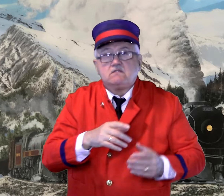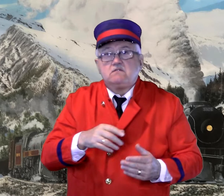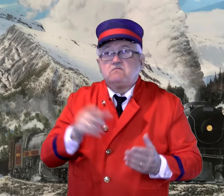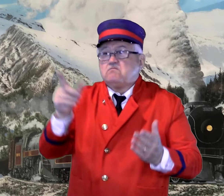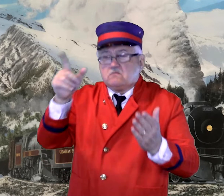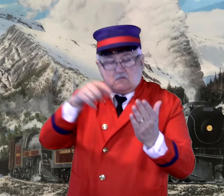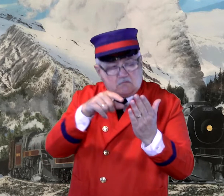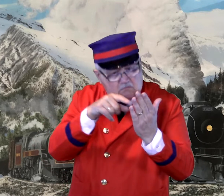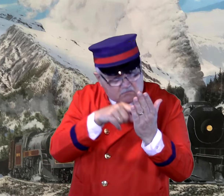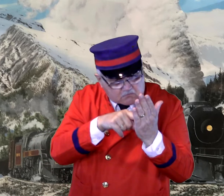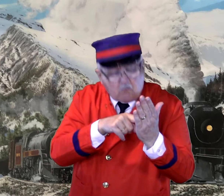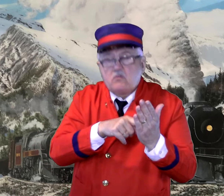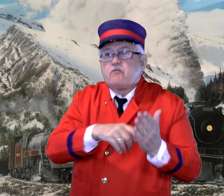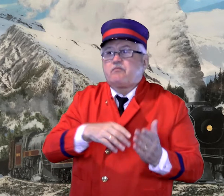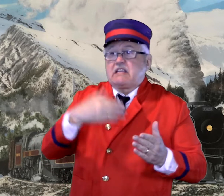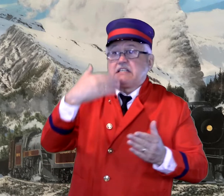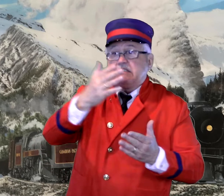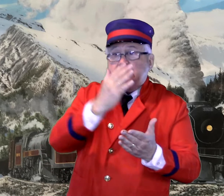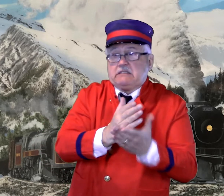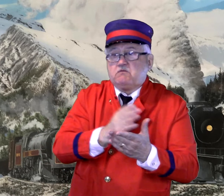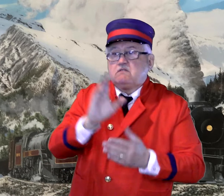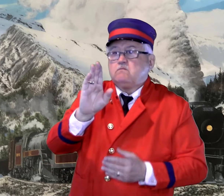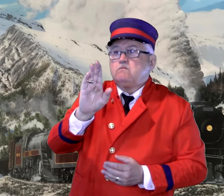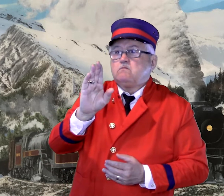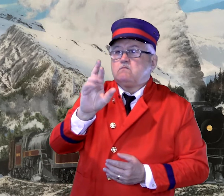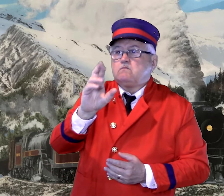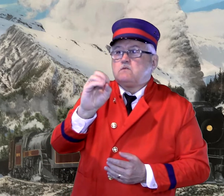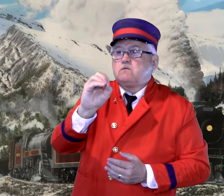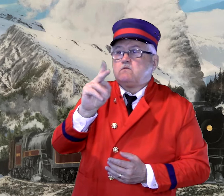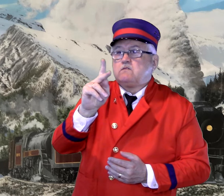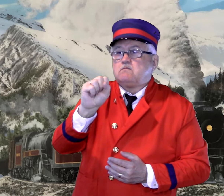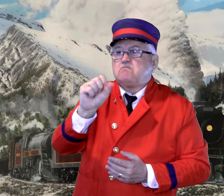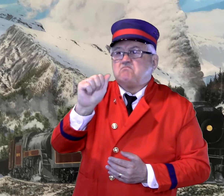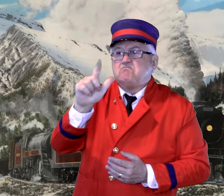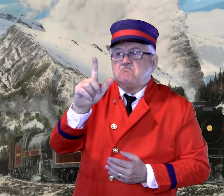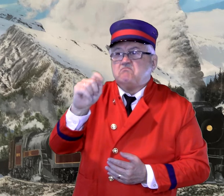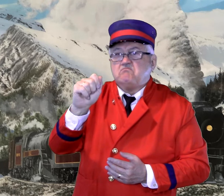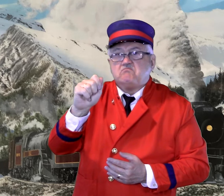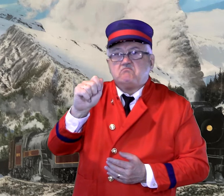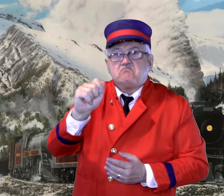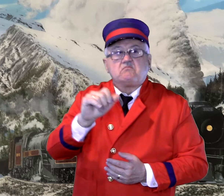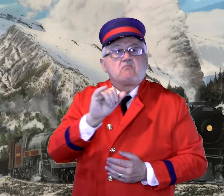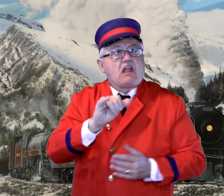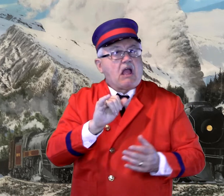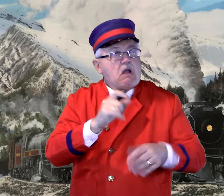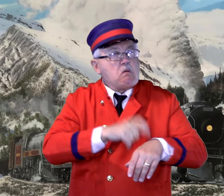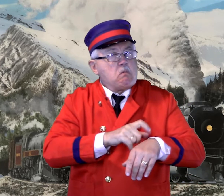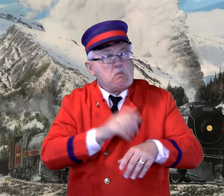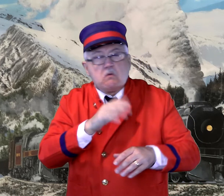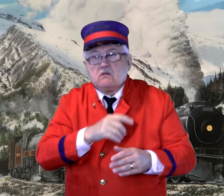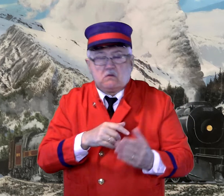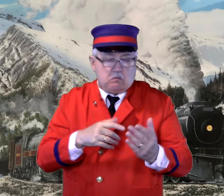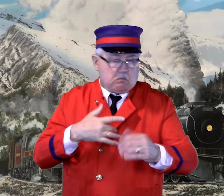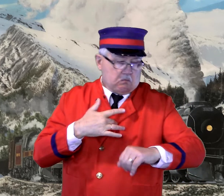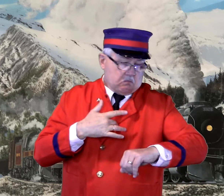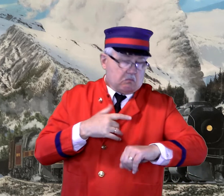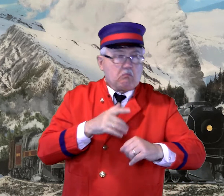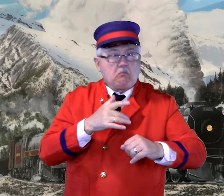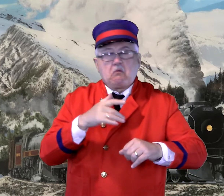next stop? How long till we're going to be stopped again? And he'd say, next stop might be Brooks, Alberta. And they'd say, well, how long till there? And he'd